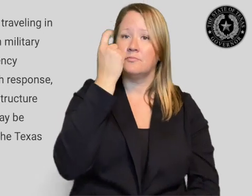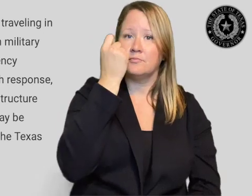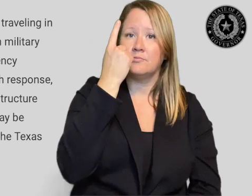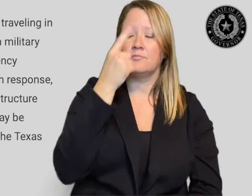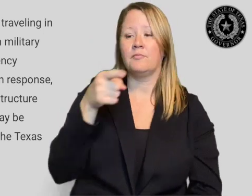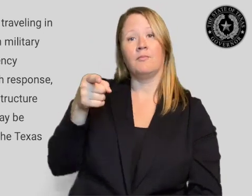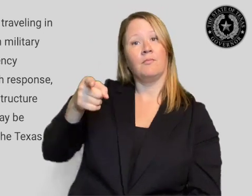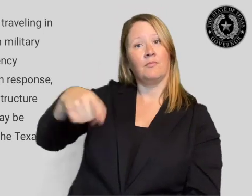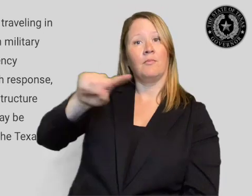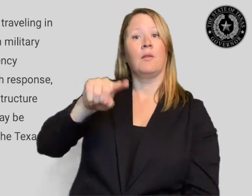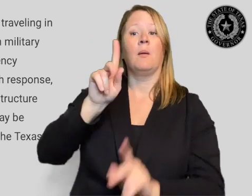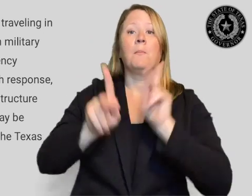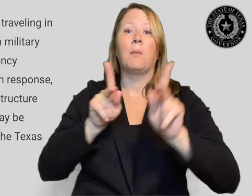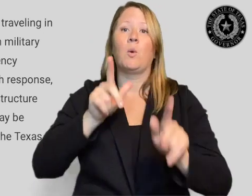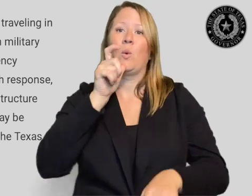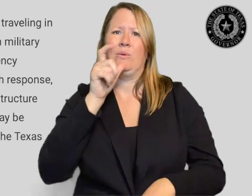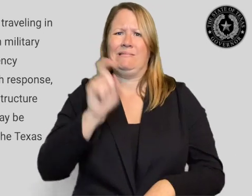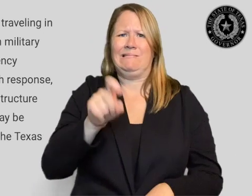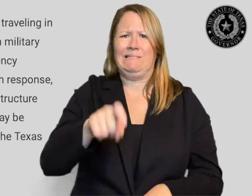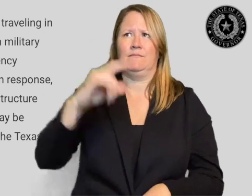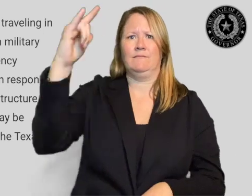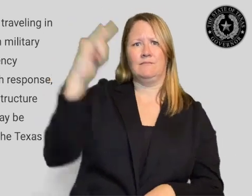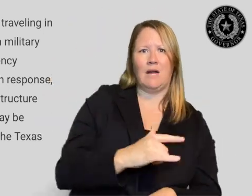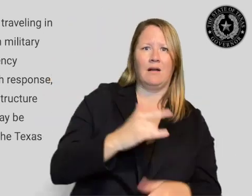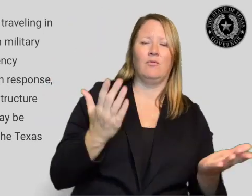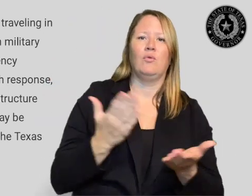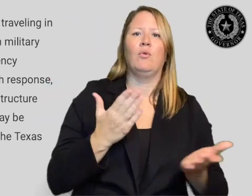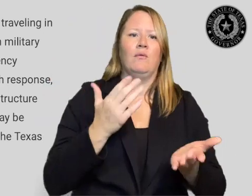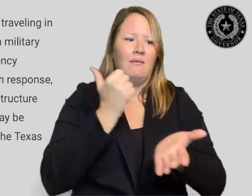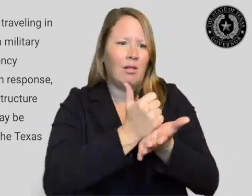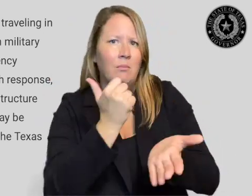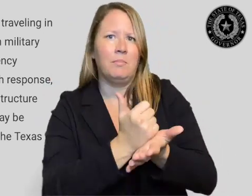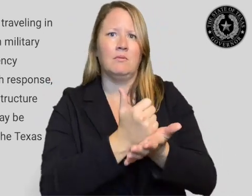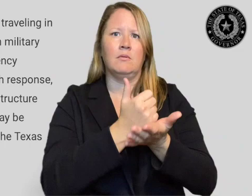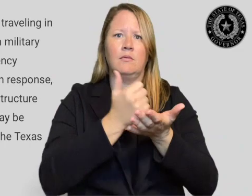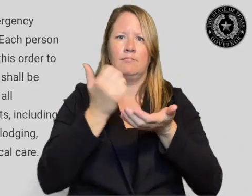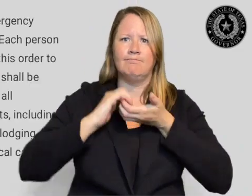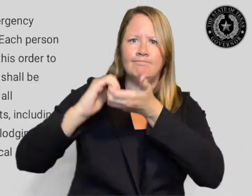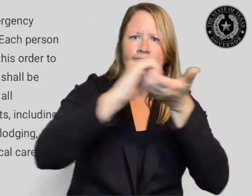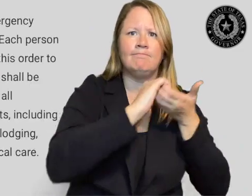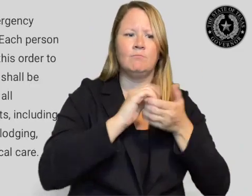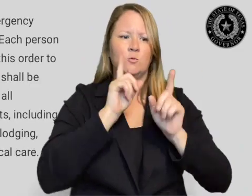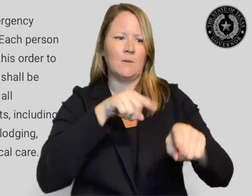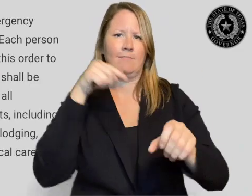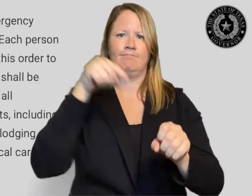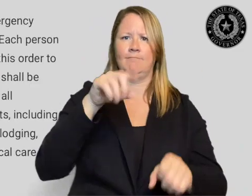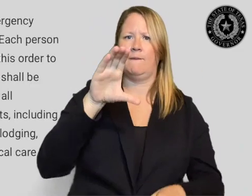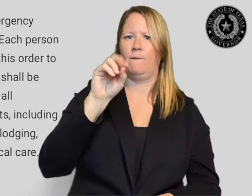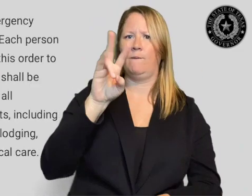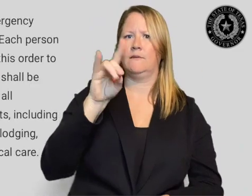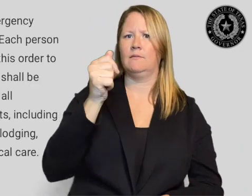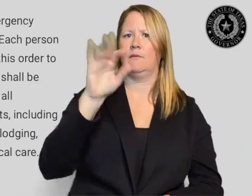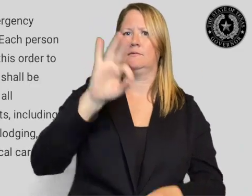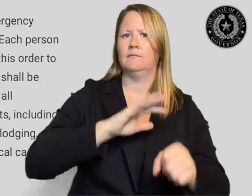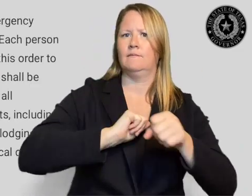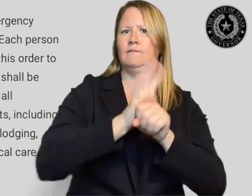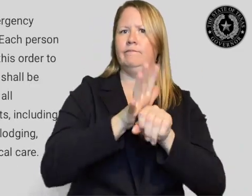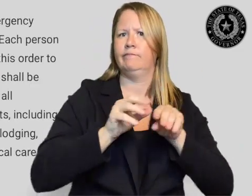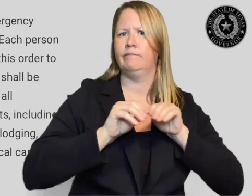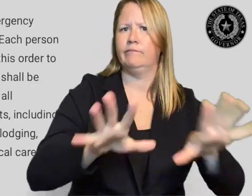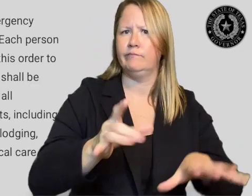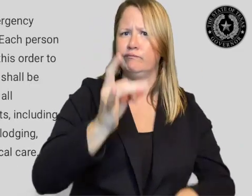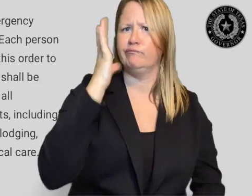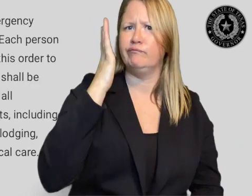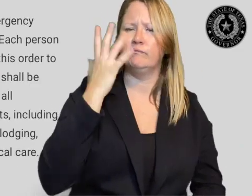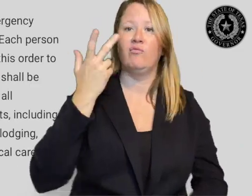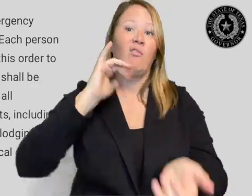critical infrastructure functions, as may be determined by the Texas Division of Emergency Management. Each person covered under this